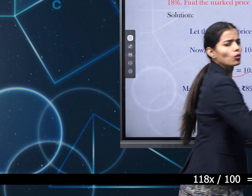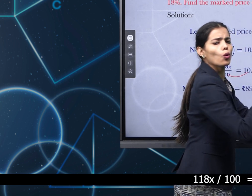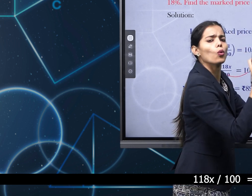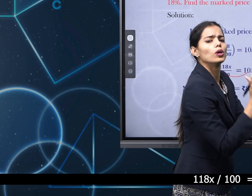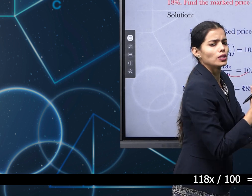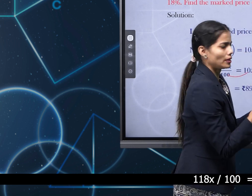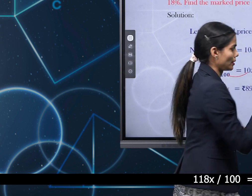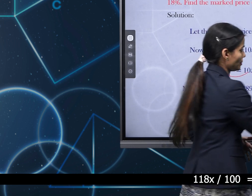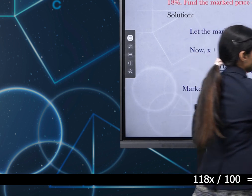So, let's do this. do